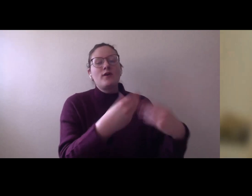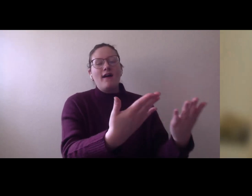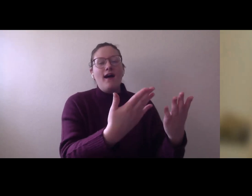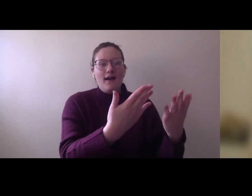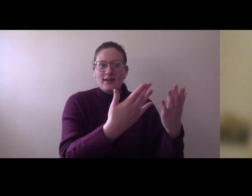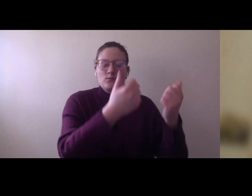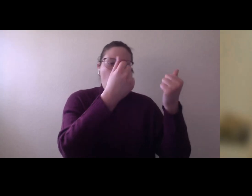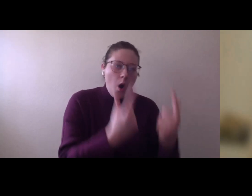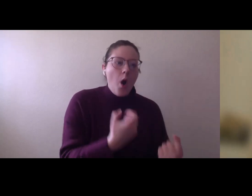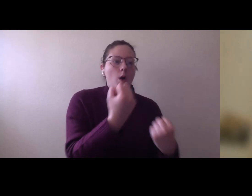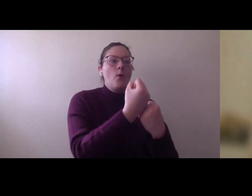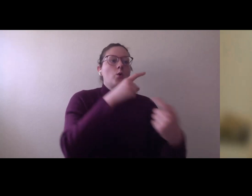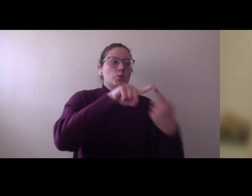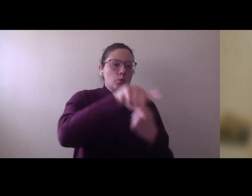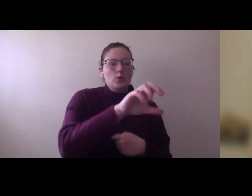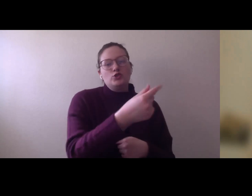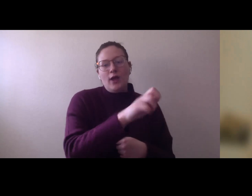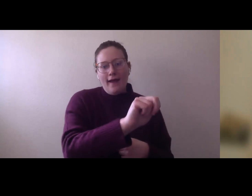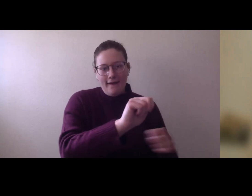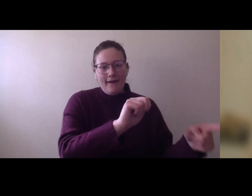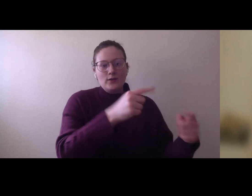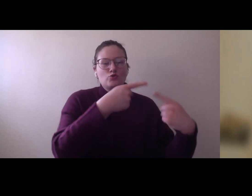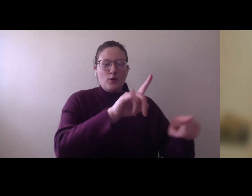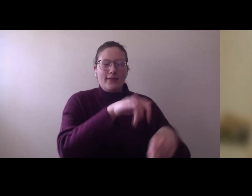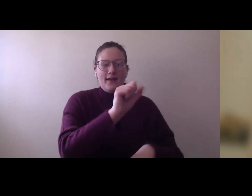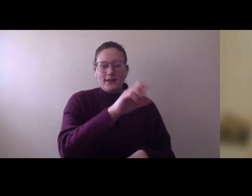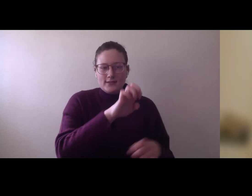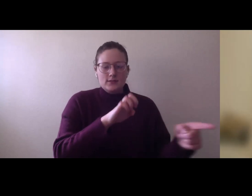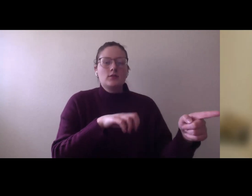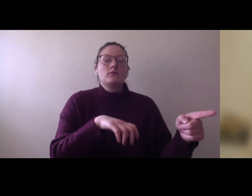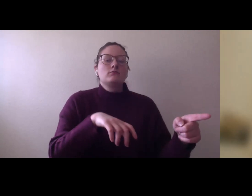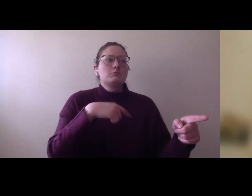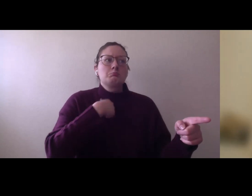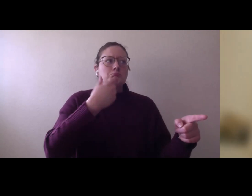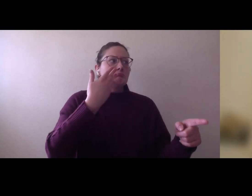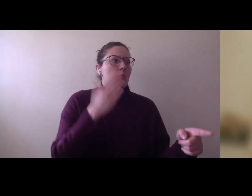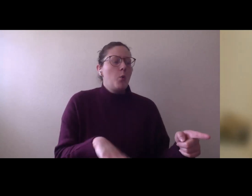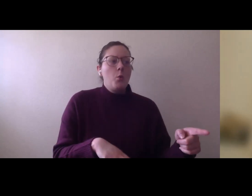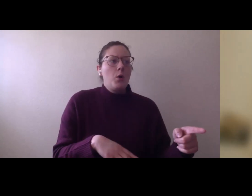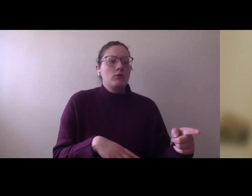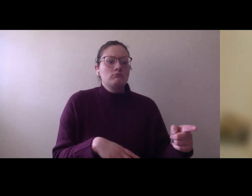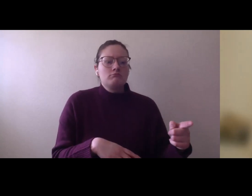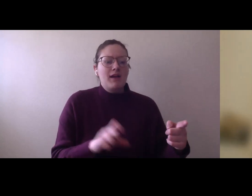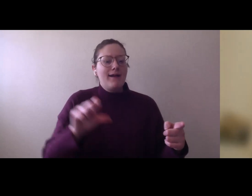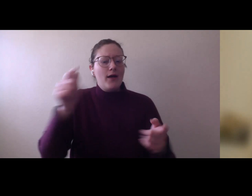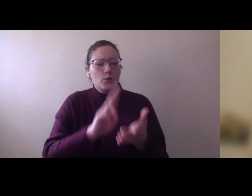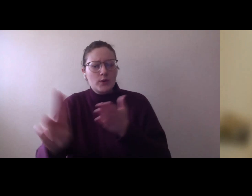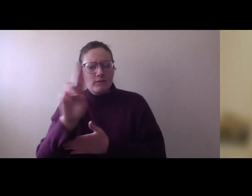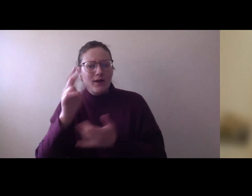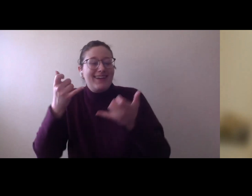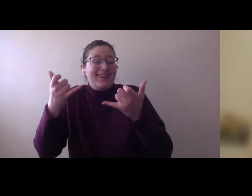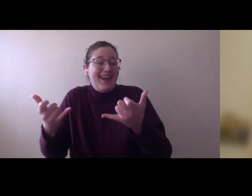the support to him in that case. So I don't know whether other universities